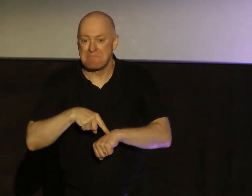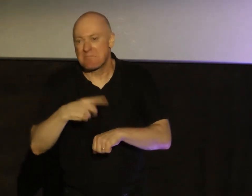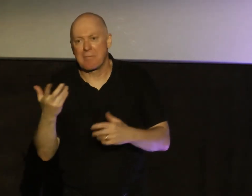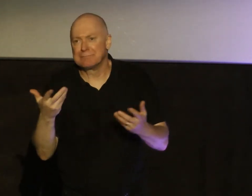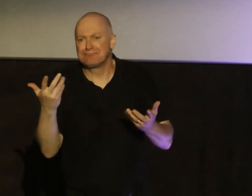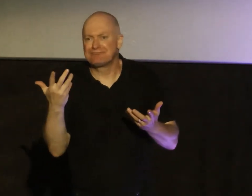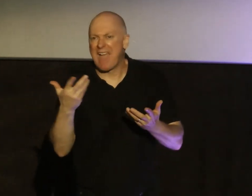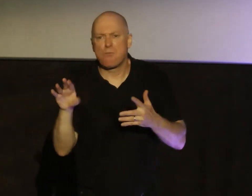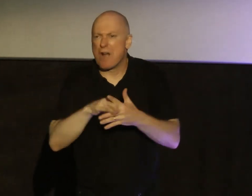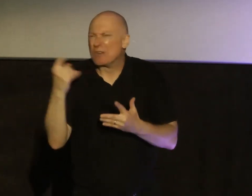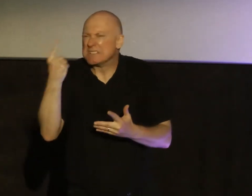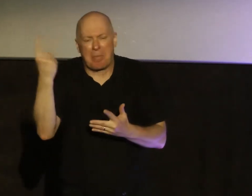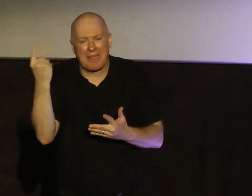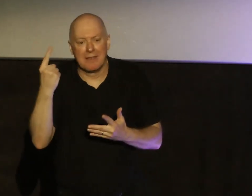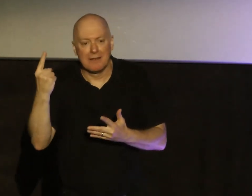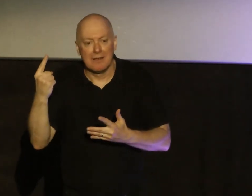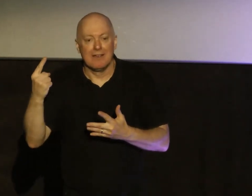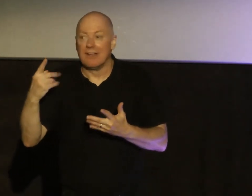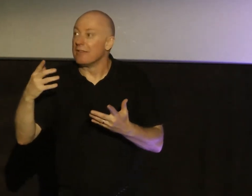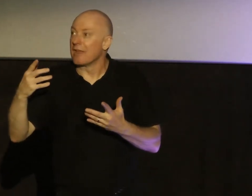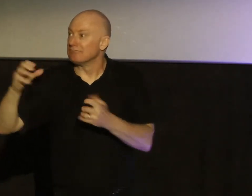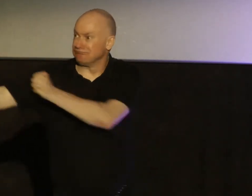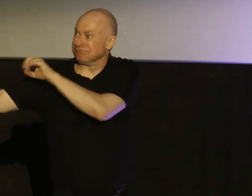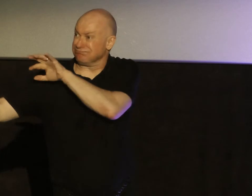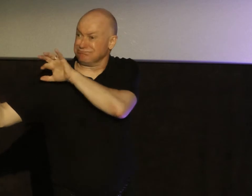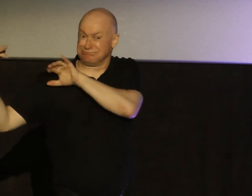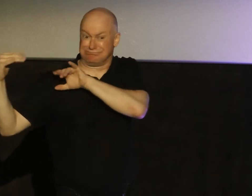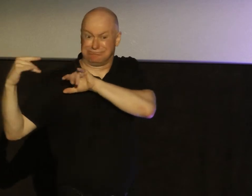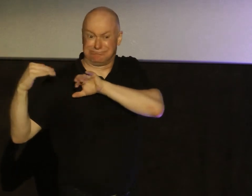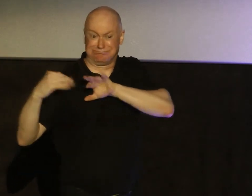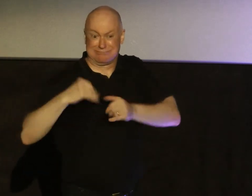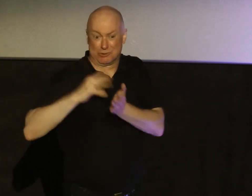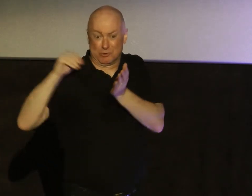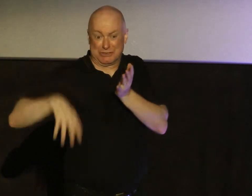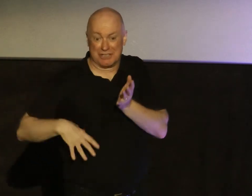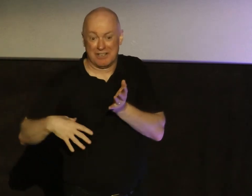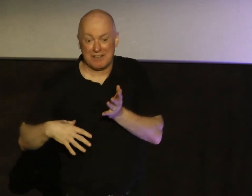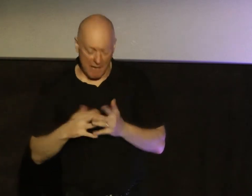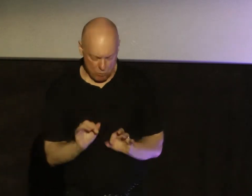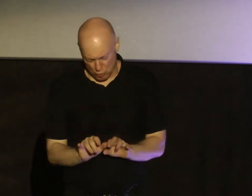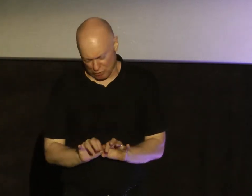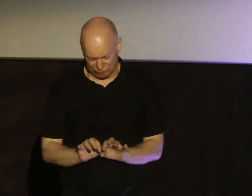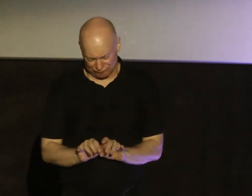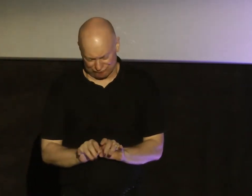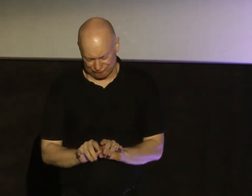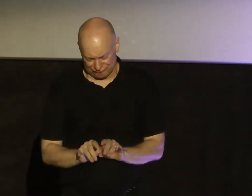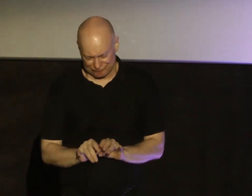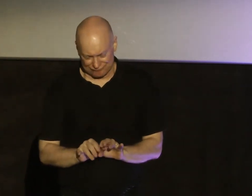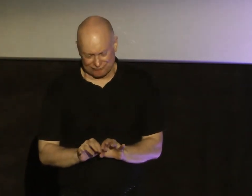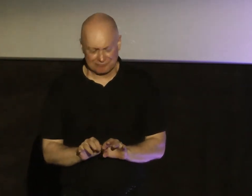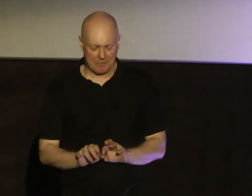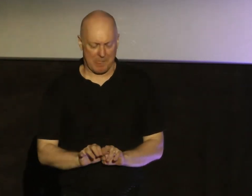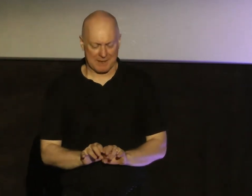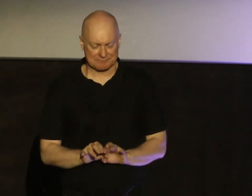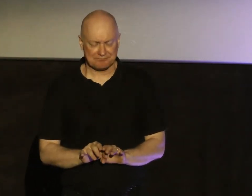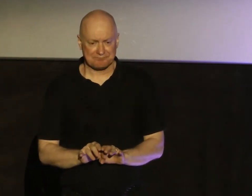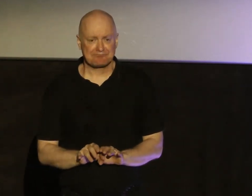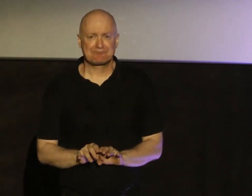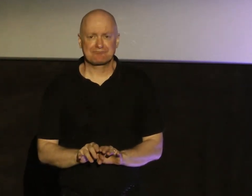of break. And so the coffee shop flooded with students. And as I was working, I was facing the